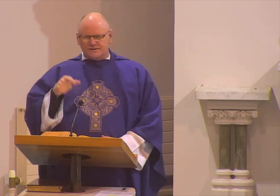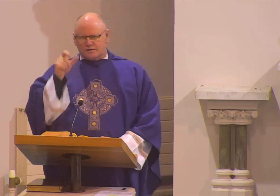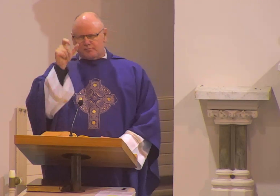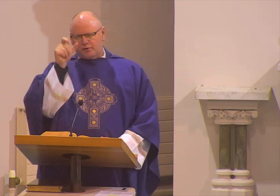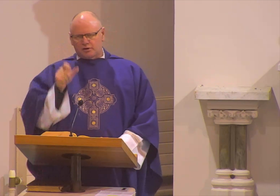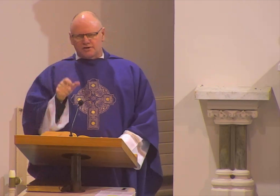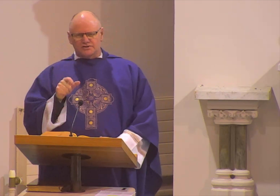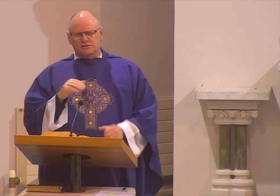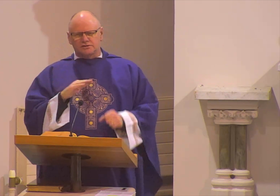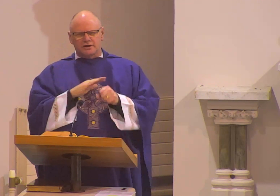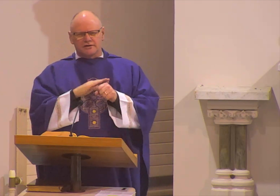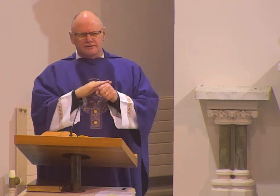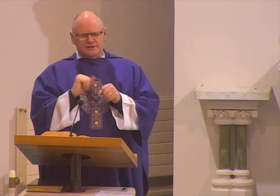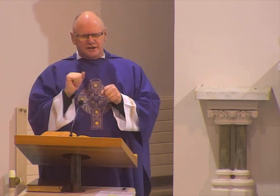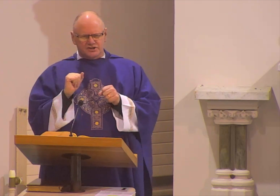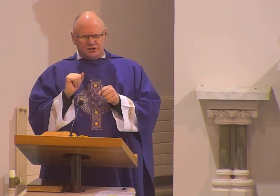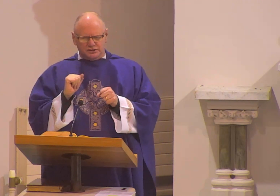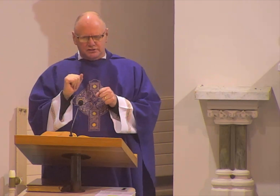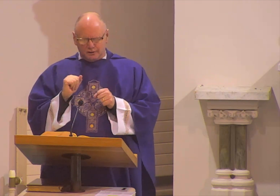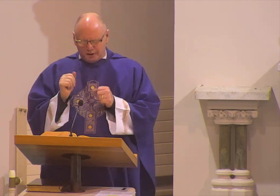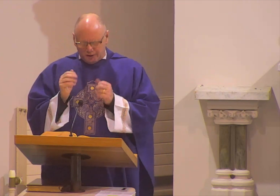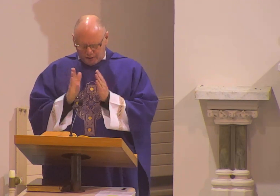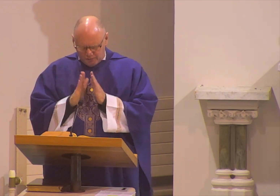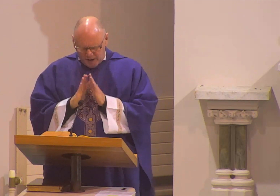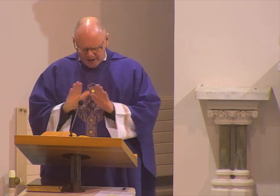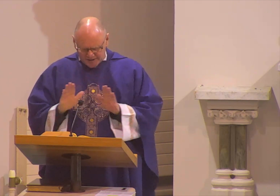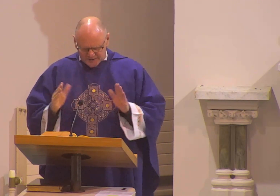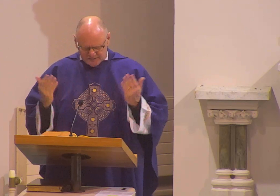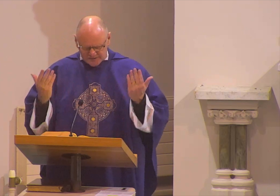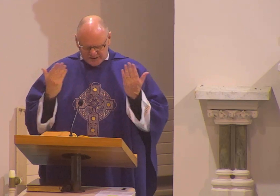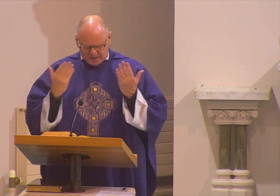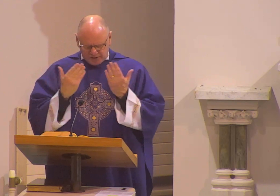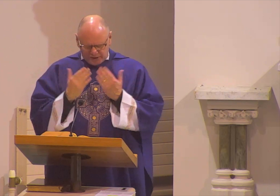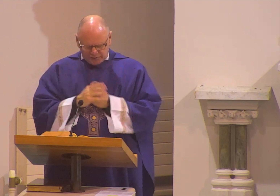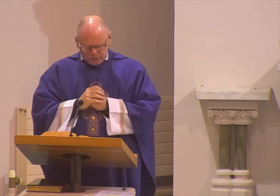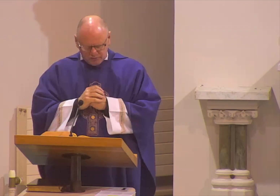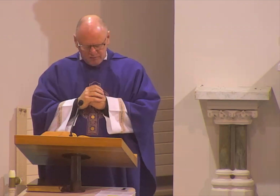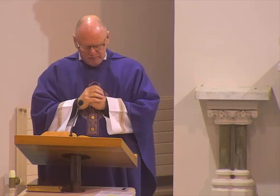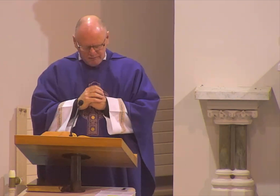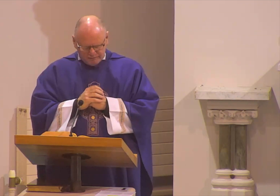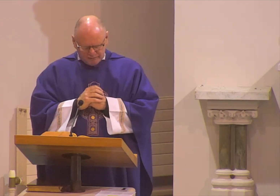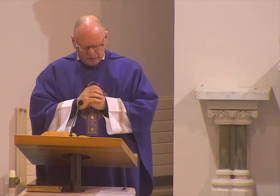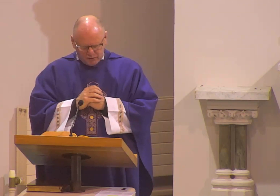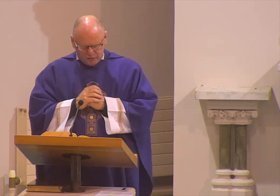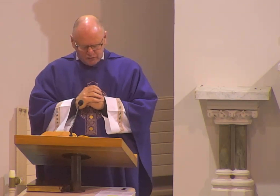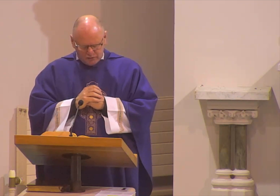is a personal invitation in our Mass this evening